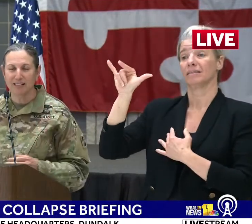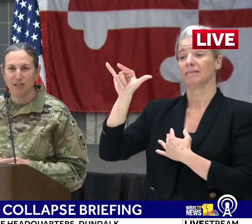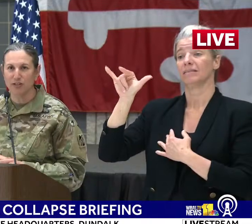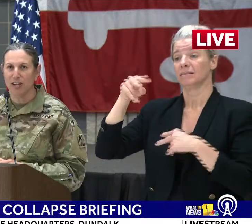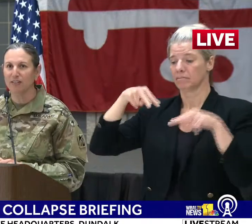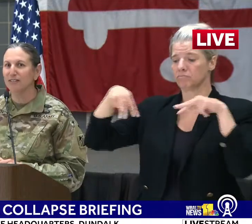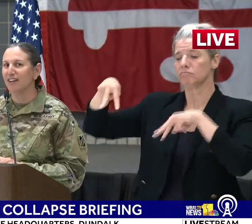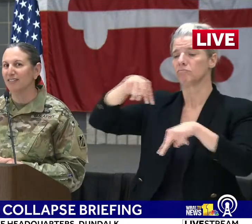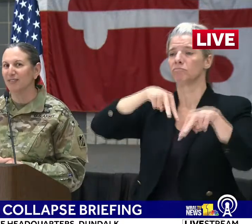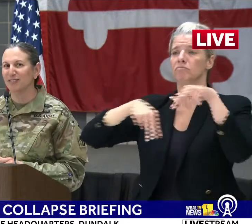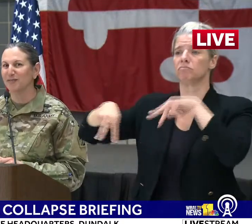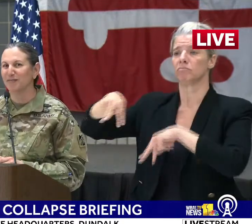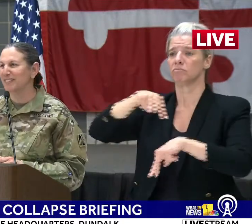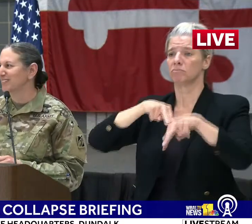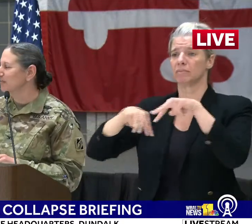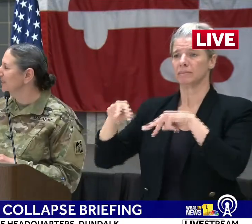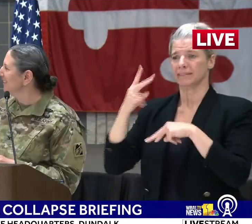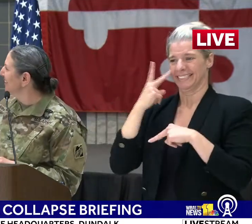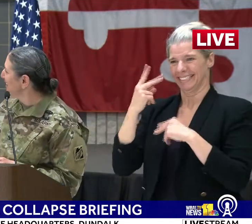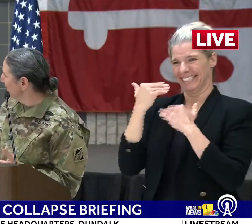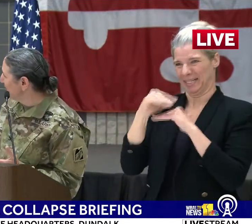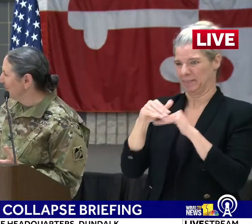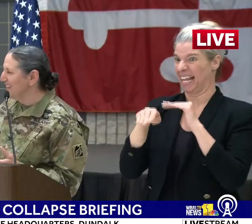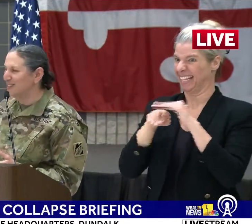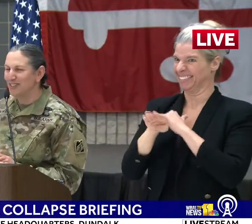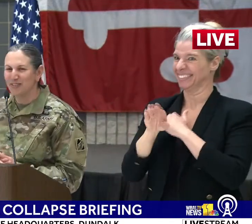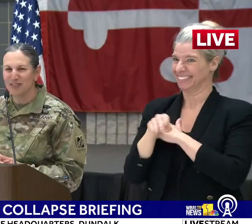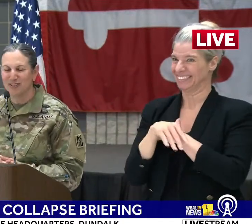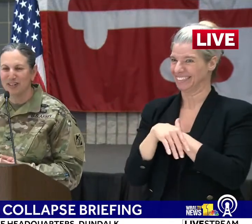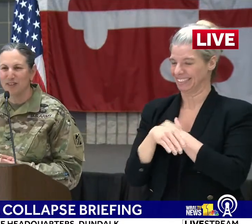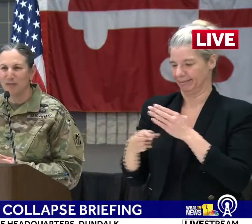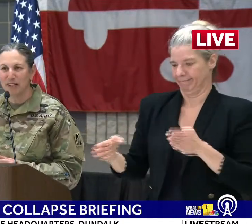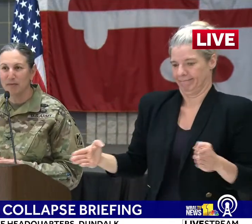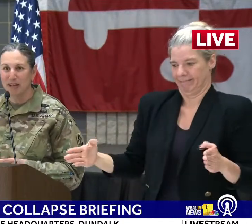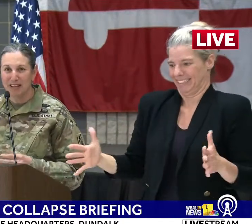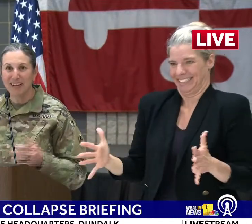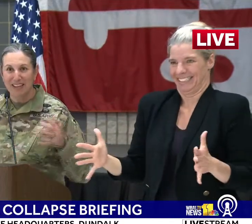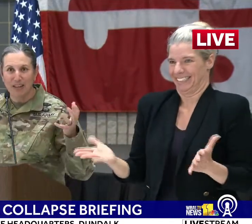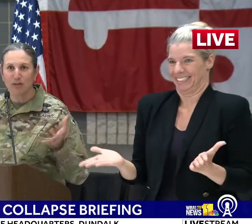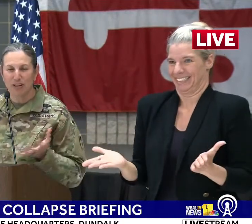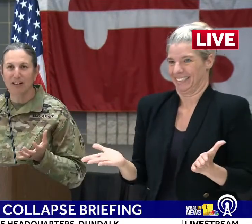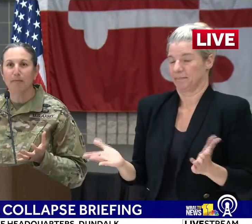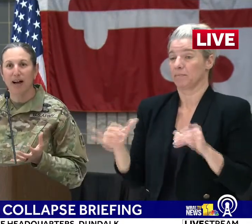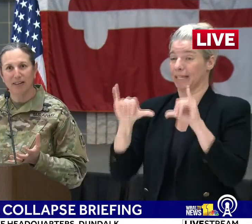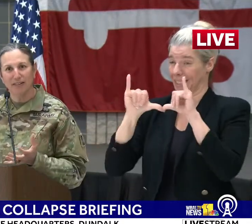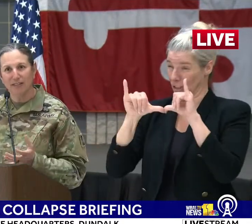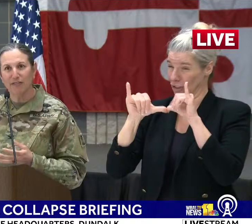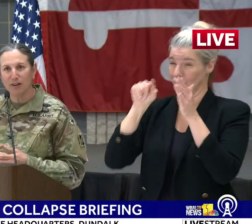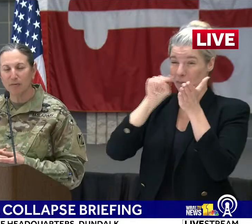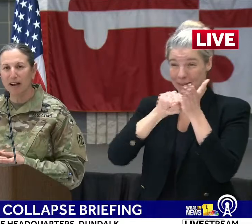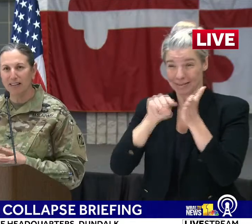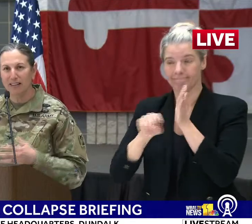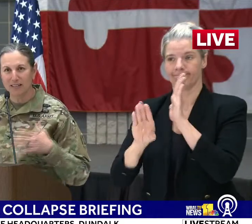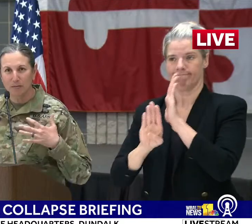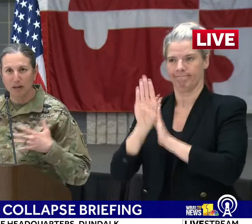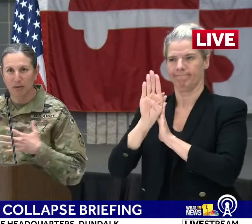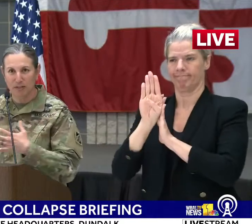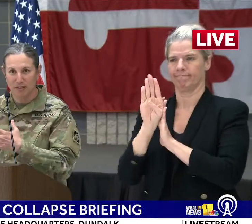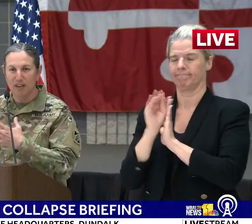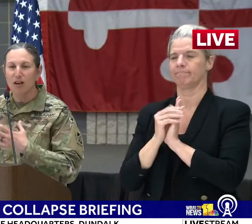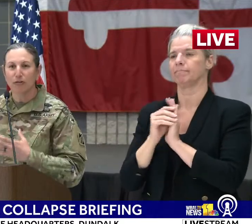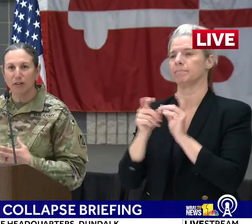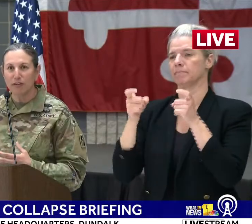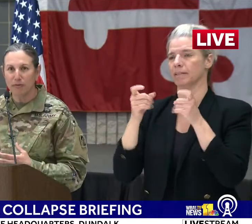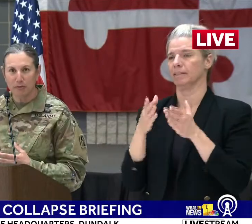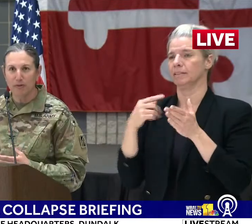this limited access channel down in Vicksburg, Mississippi, with the Engineer Research and Development Command. They created a model for our pilots